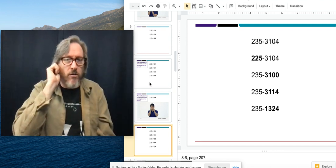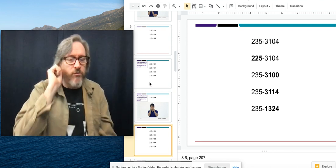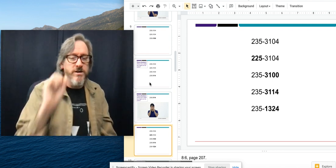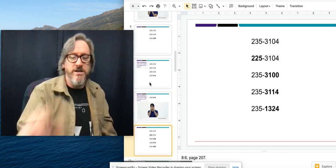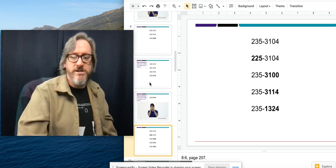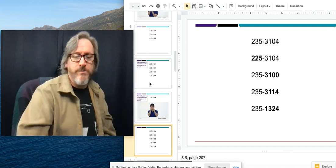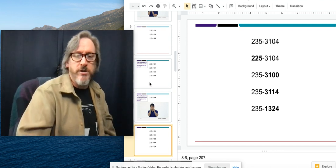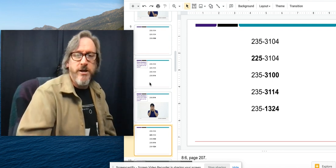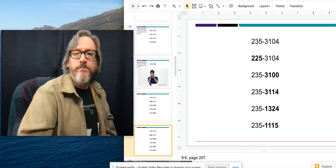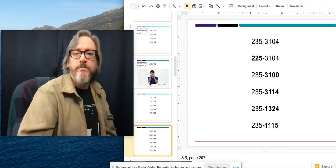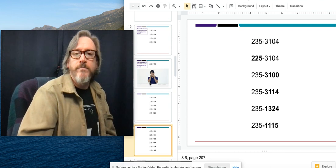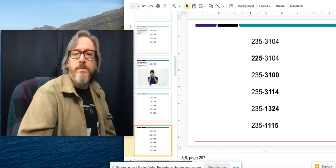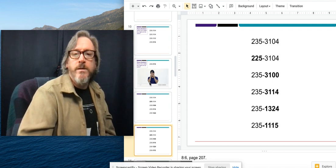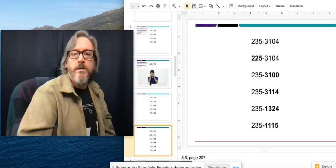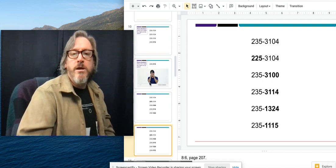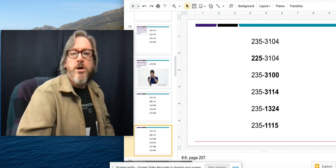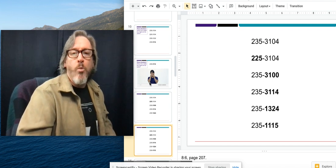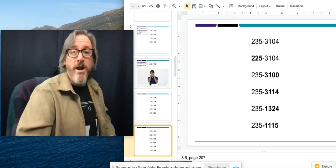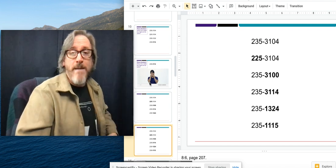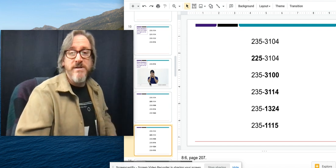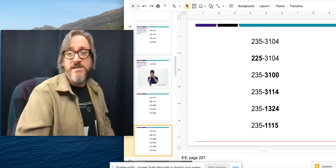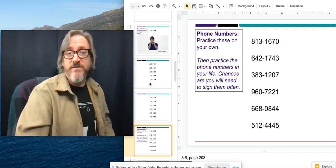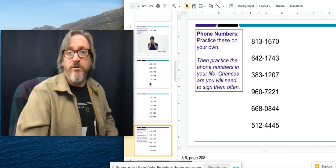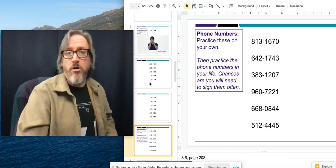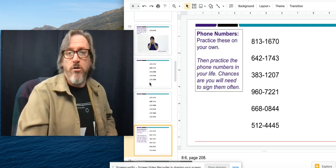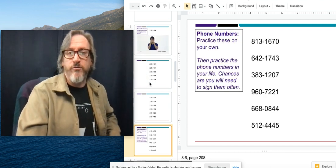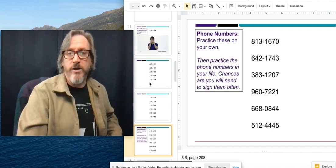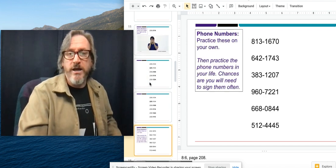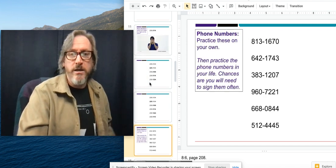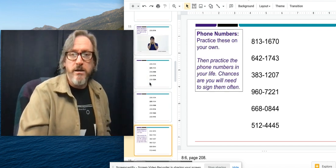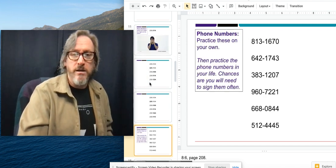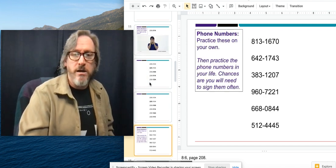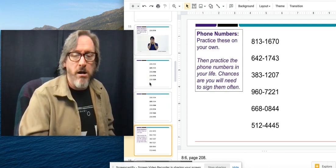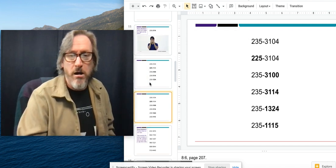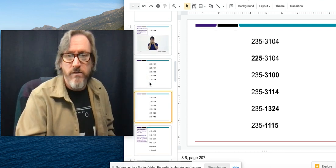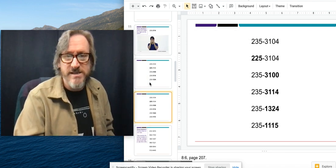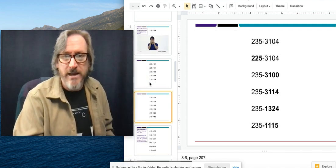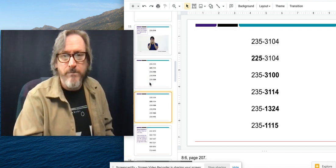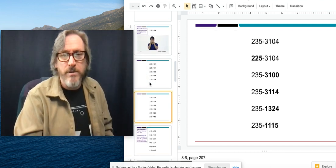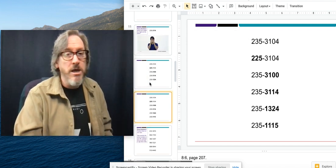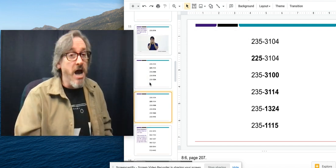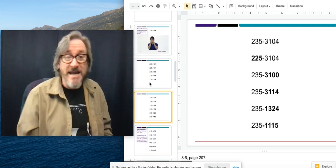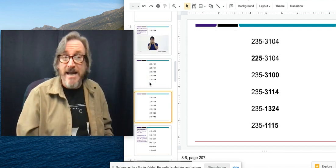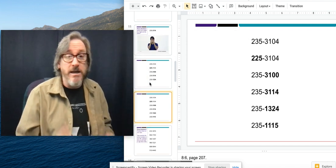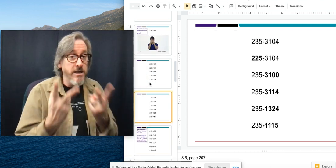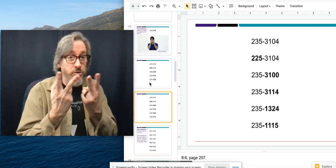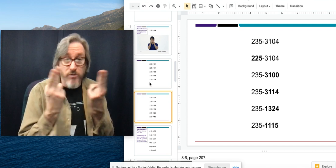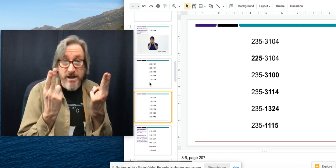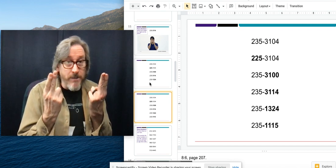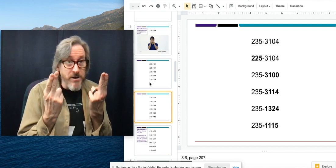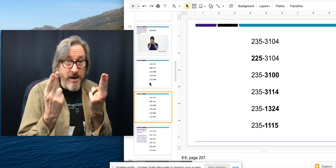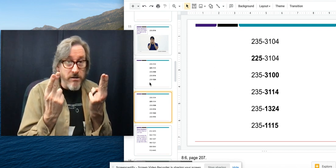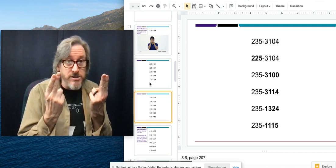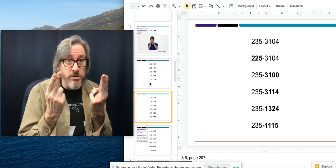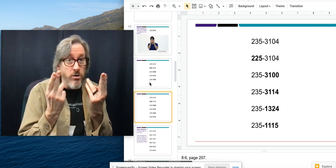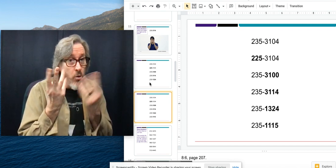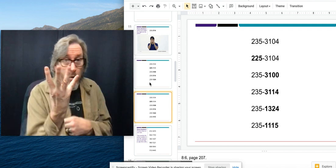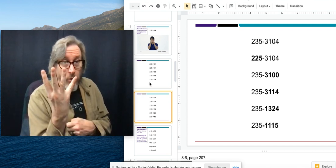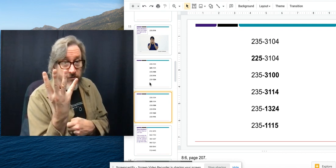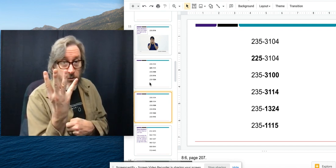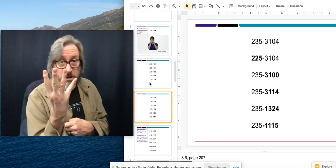then all 4 digits separately. What happens if they're all 3 are the same? Again, either break it up into